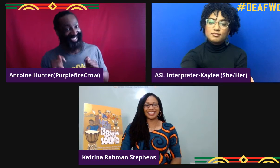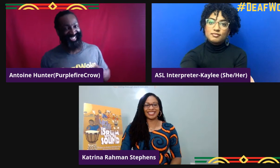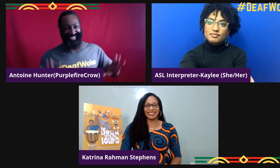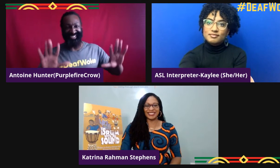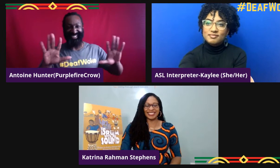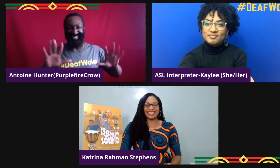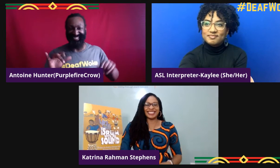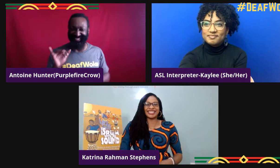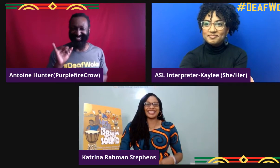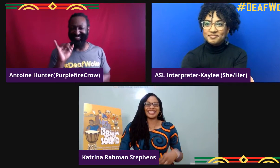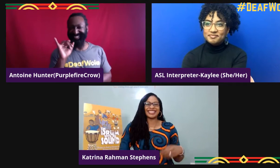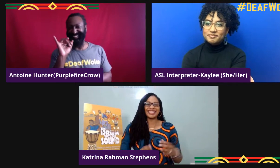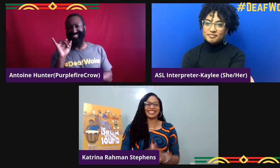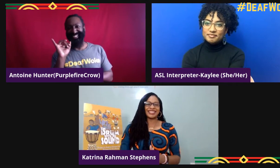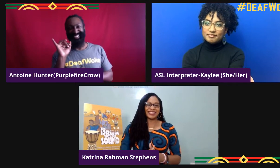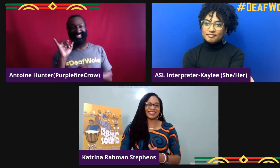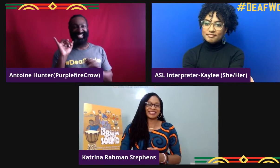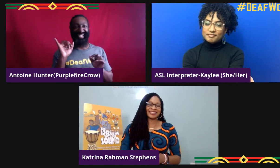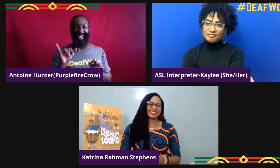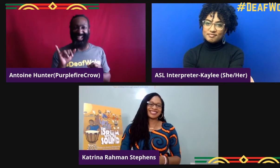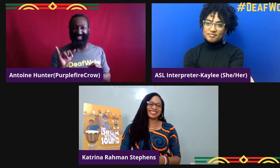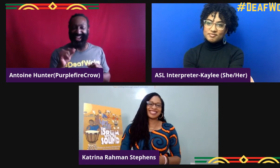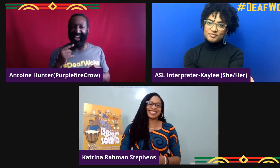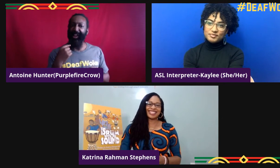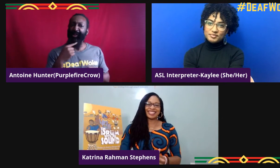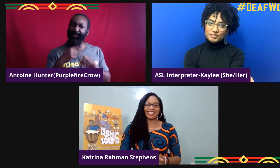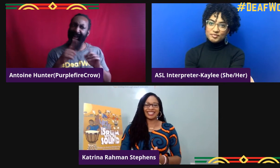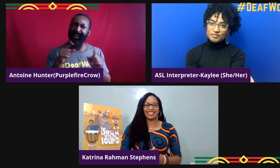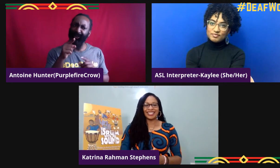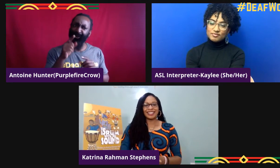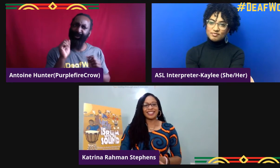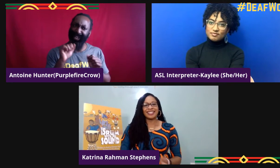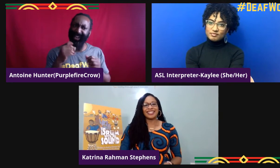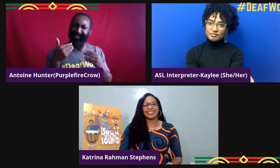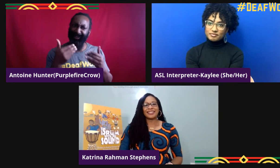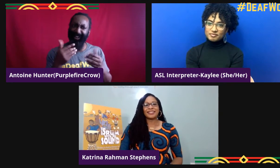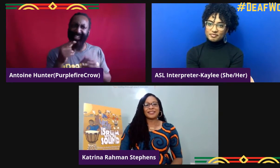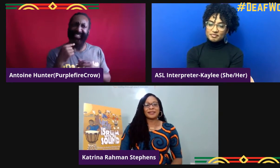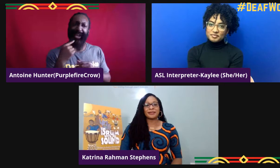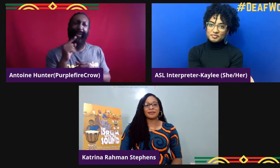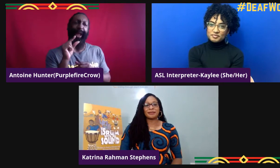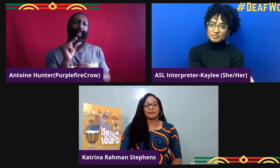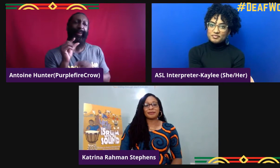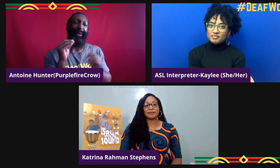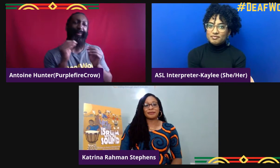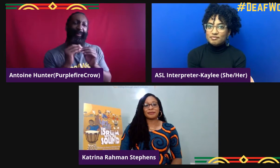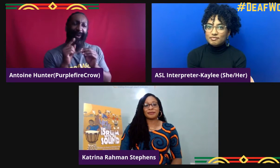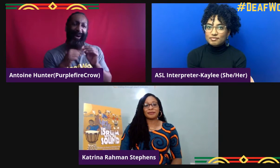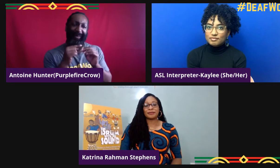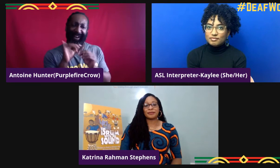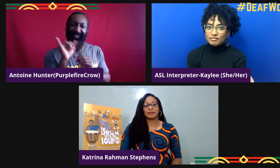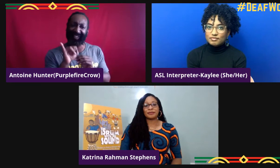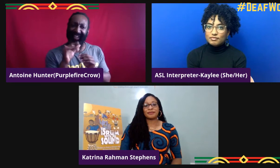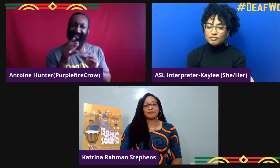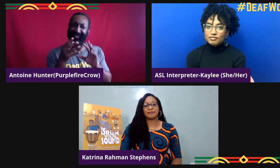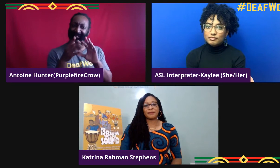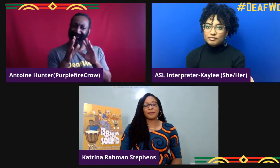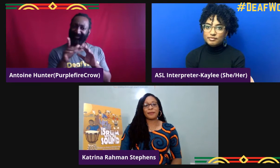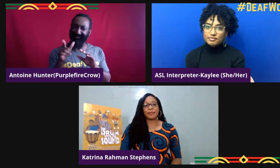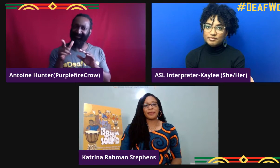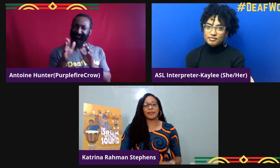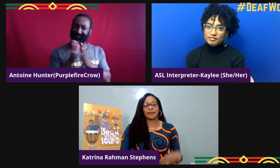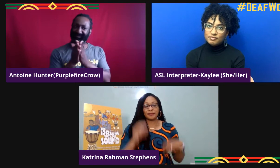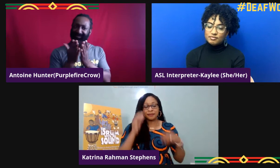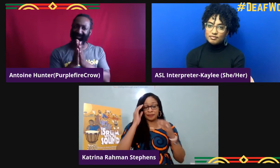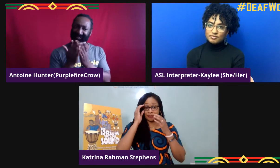I don't want to give I don't want to give the whole story away. So I gotta cut myself off. You know, if you want to, you can go